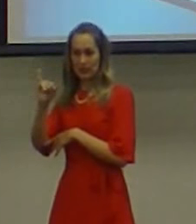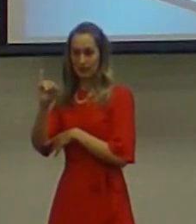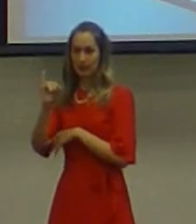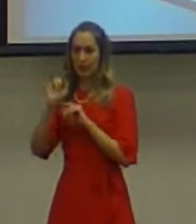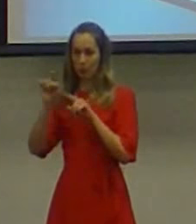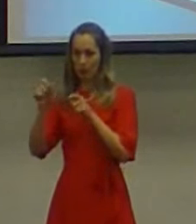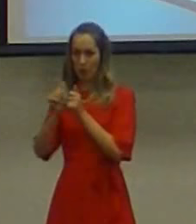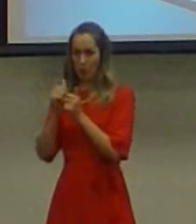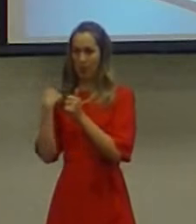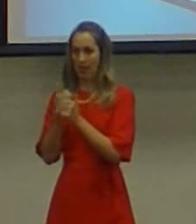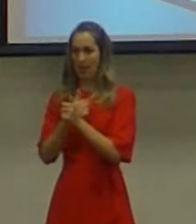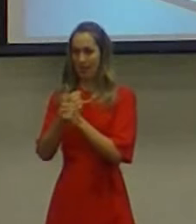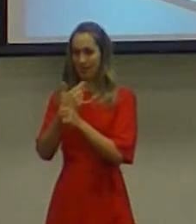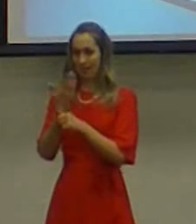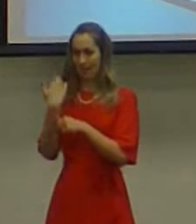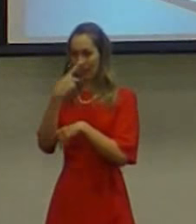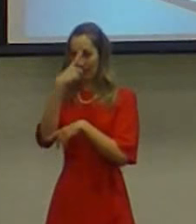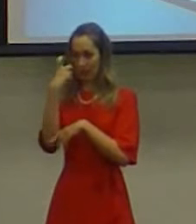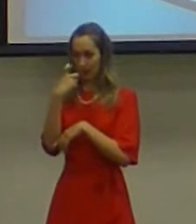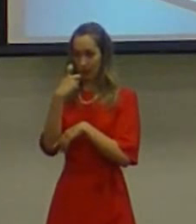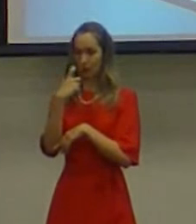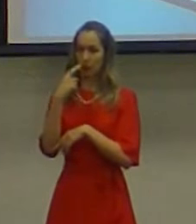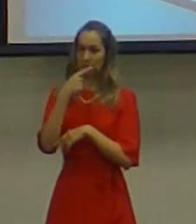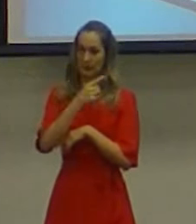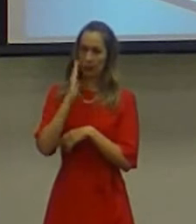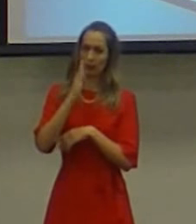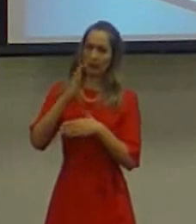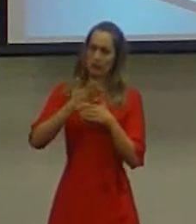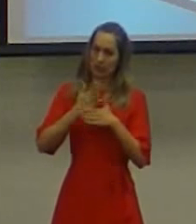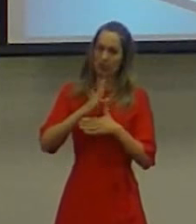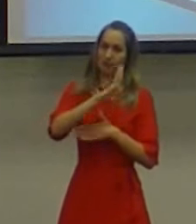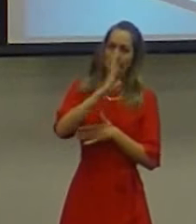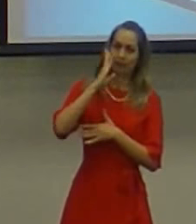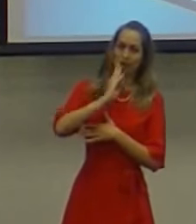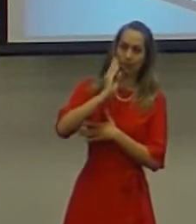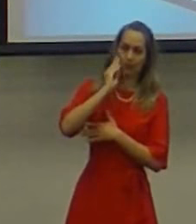to introduce another speaker in just a minute. Nathaniel?